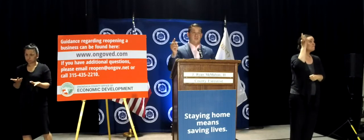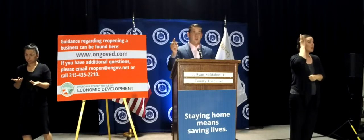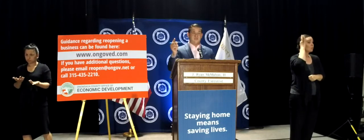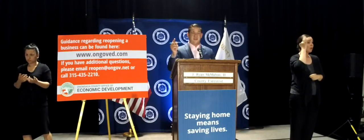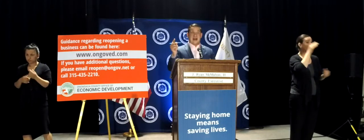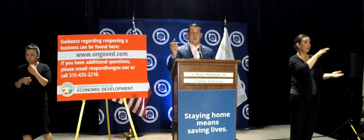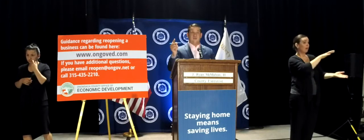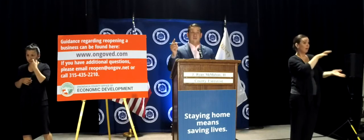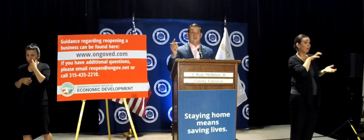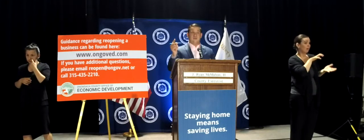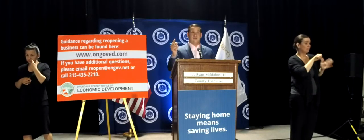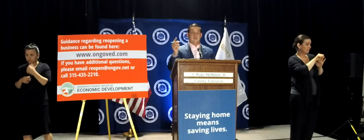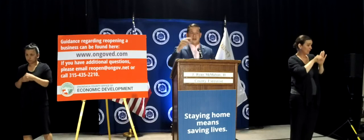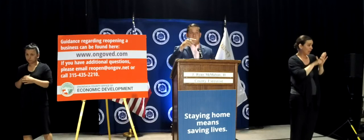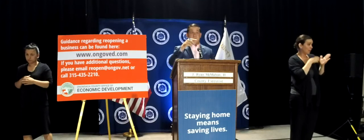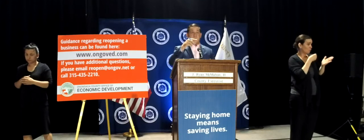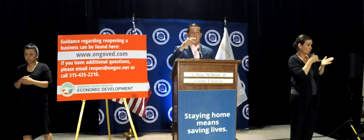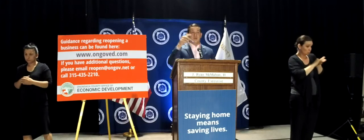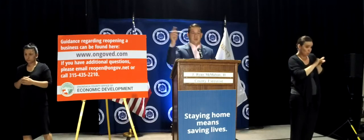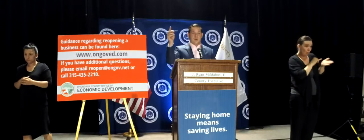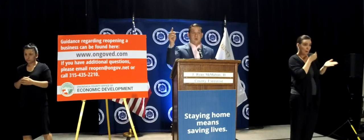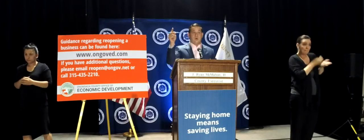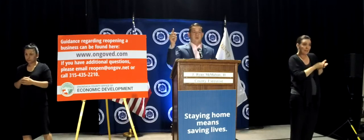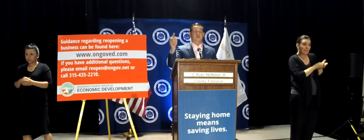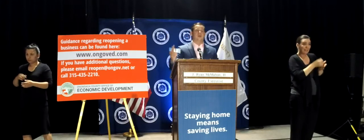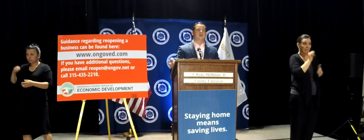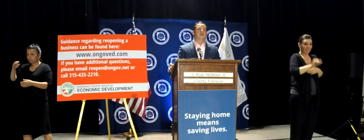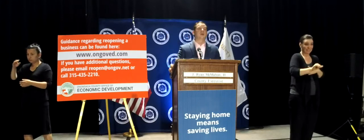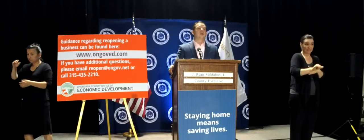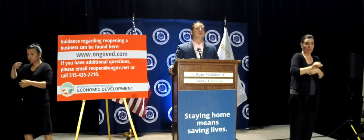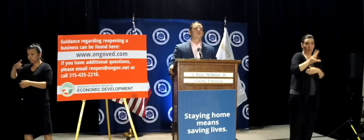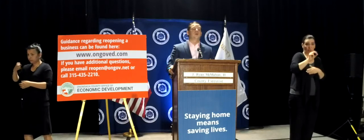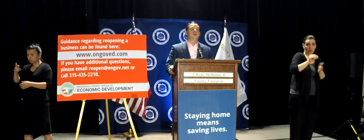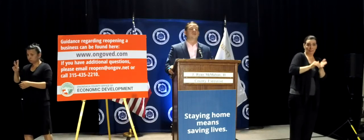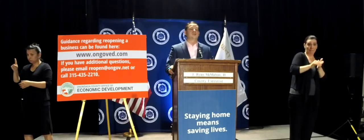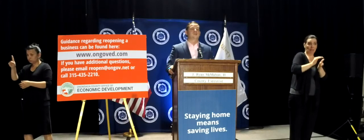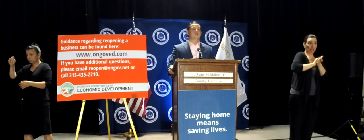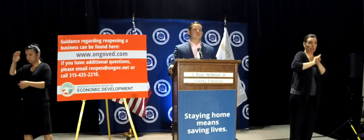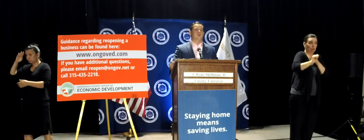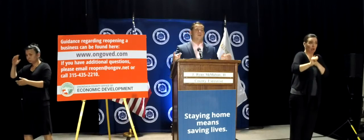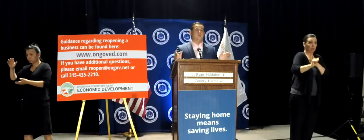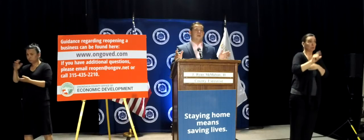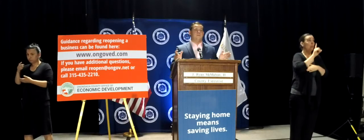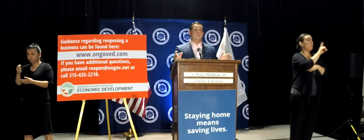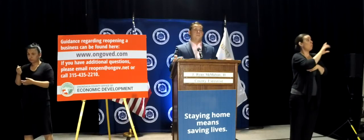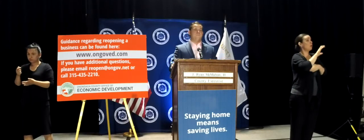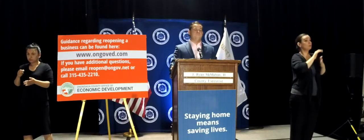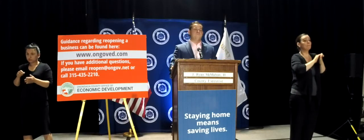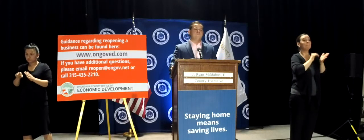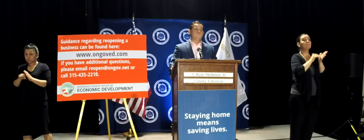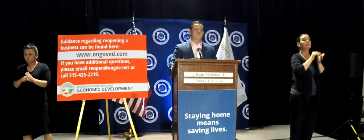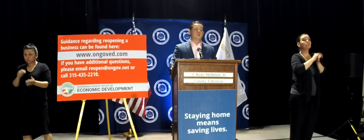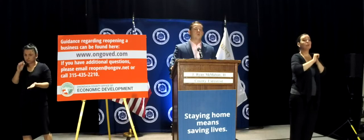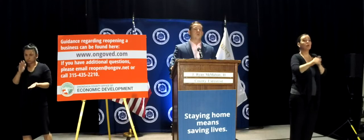I think, $30 million. On top of my 100, it could go to 130. So here's the decisions we have to make.